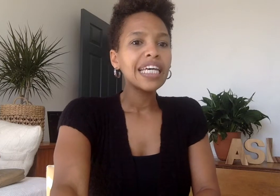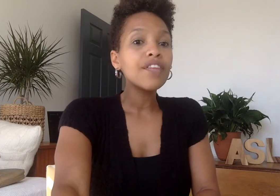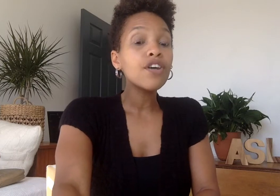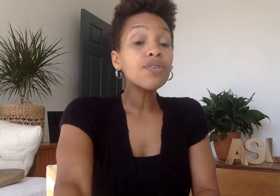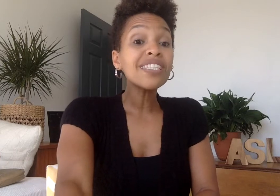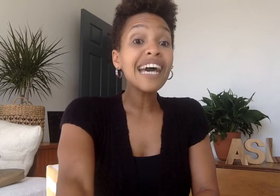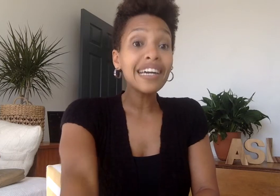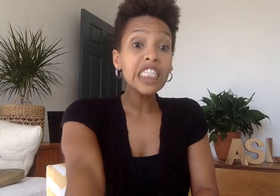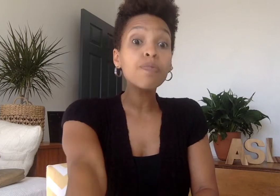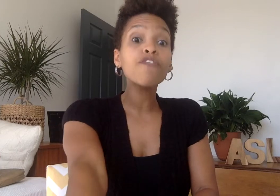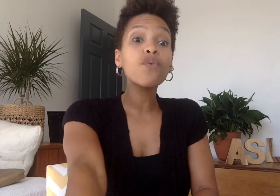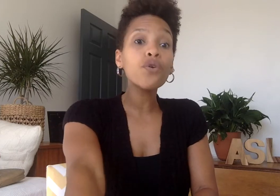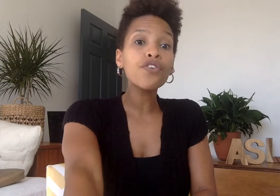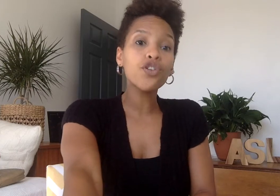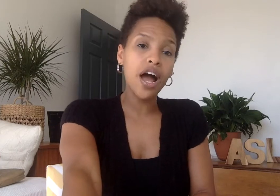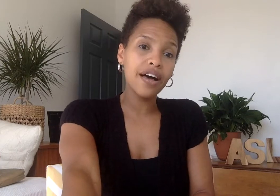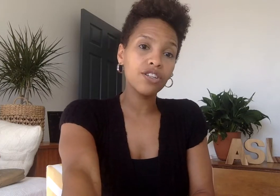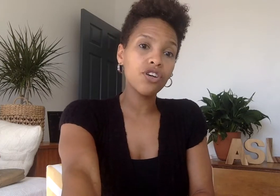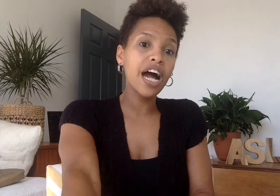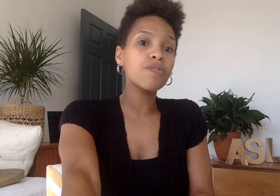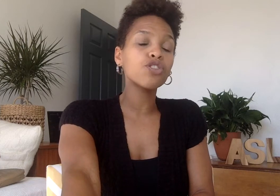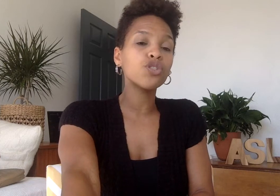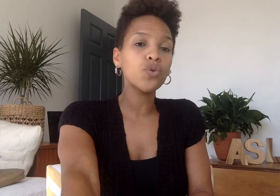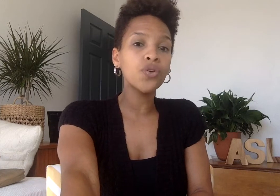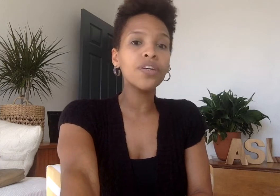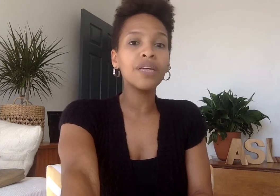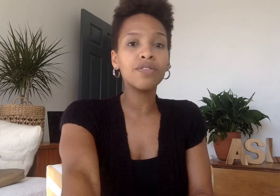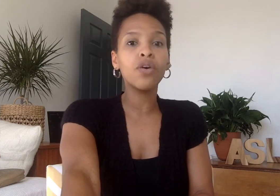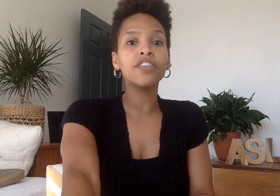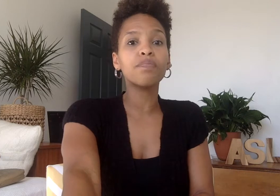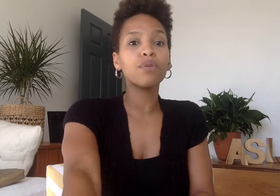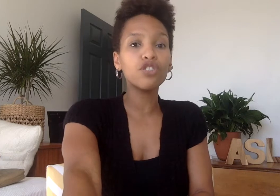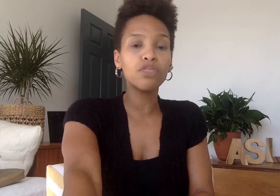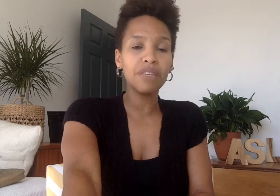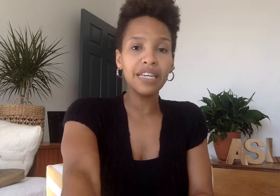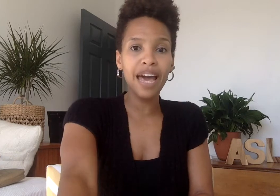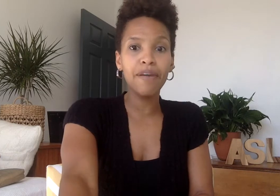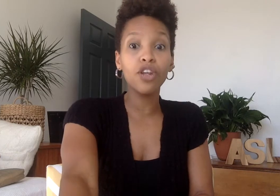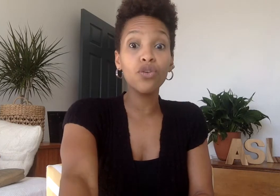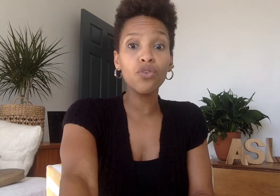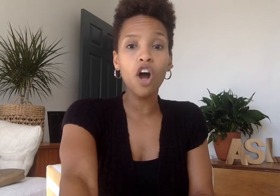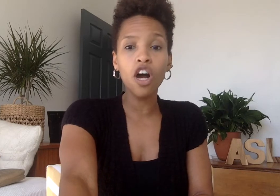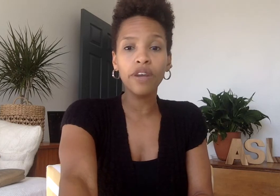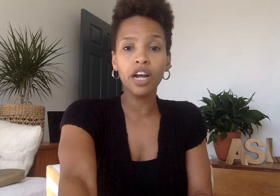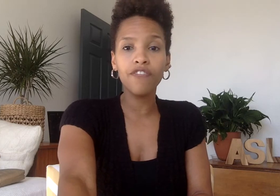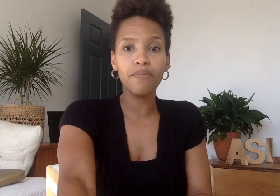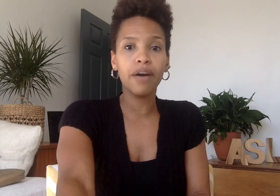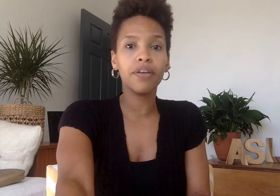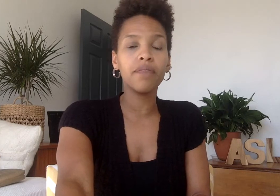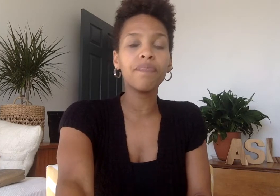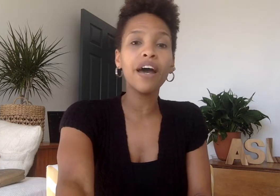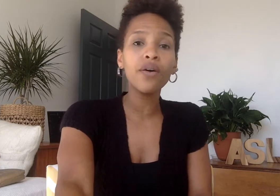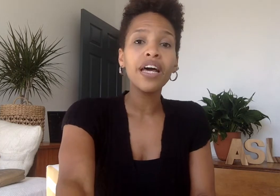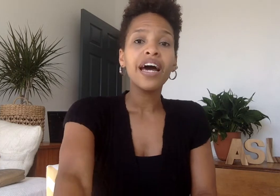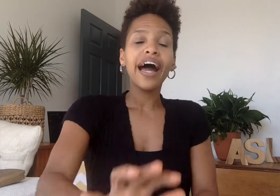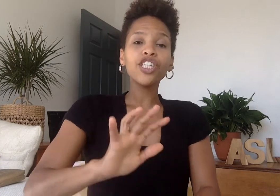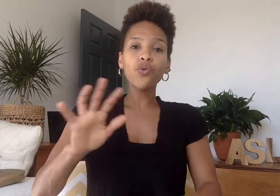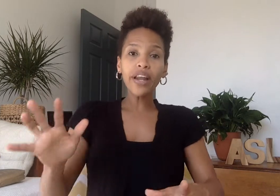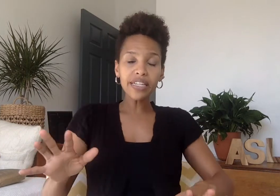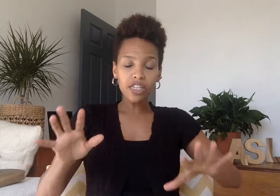In those seconds before the crash, I was sure he was going to push me and my new car right off the mountain. Now, I do want to talk